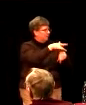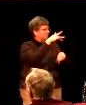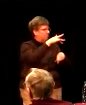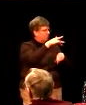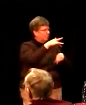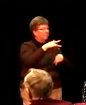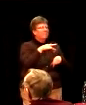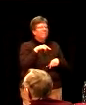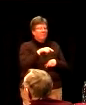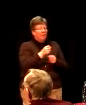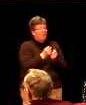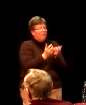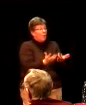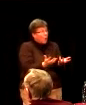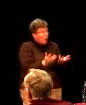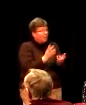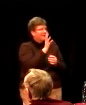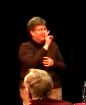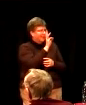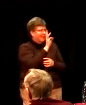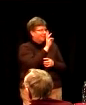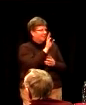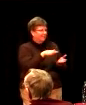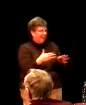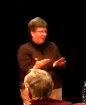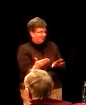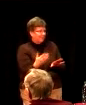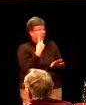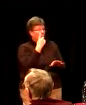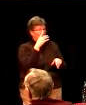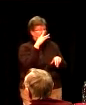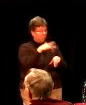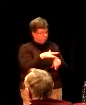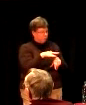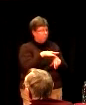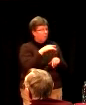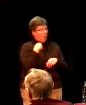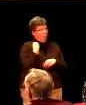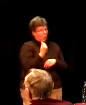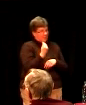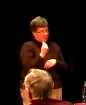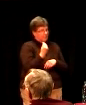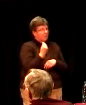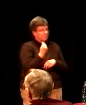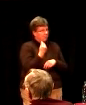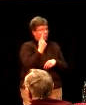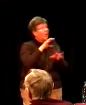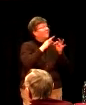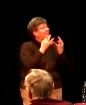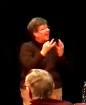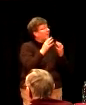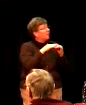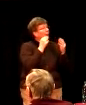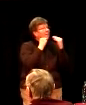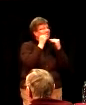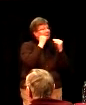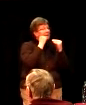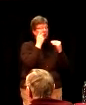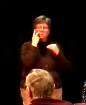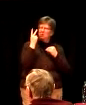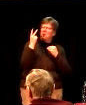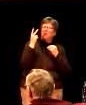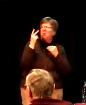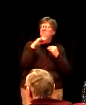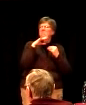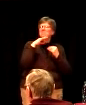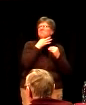They only caused 6 deaths that we know of. One landed in Oregon, and a family on a picnic saw it, went over and